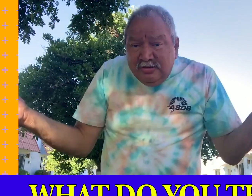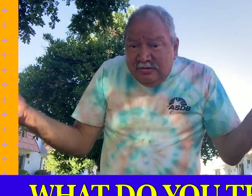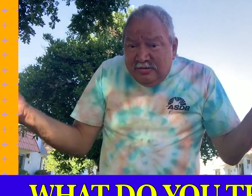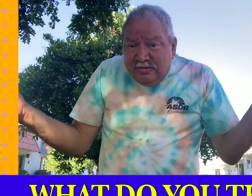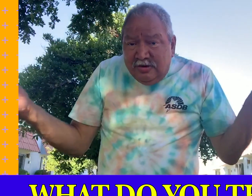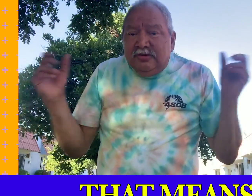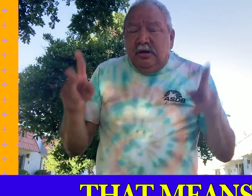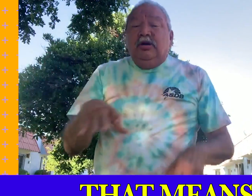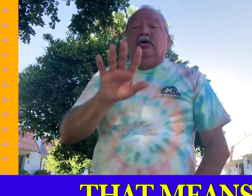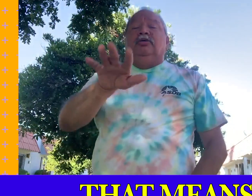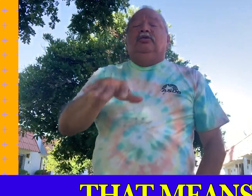What do you think that means?